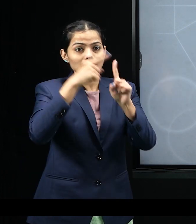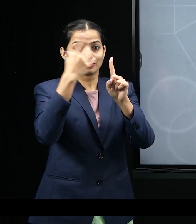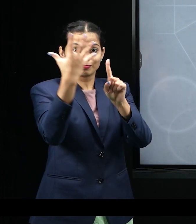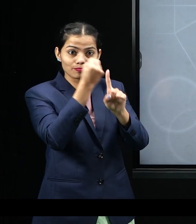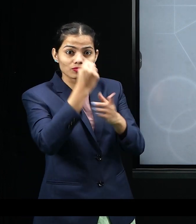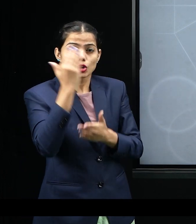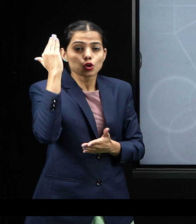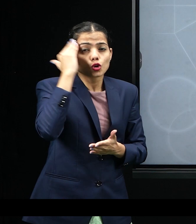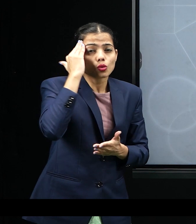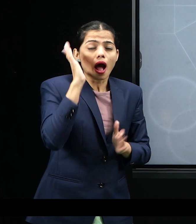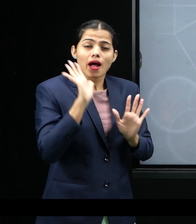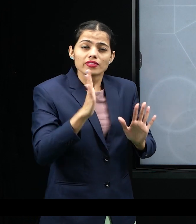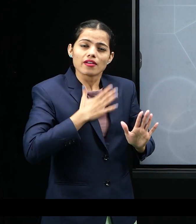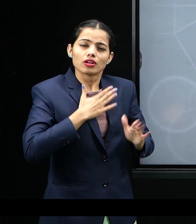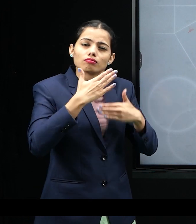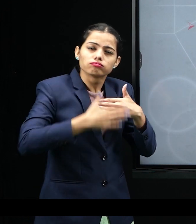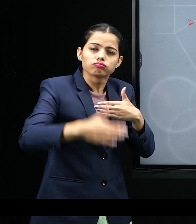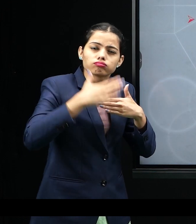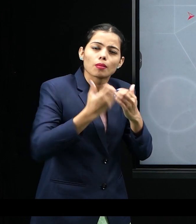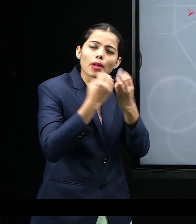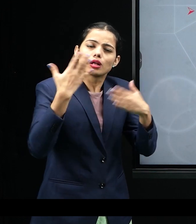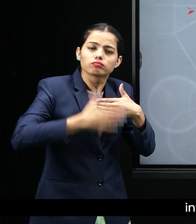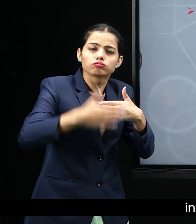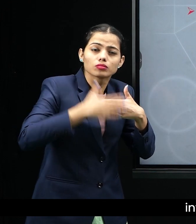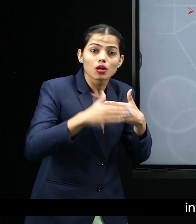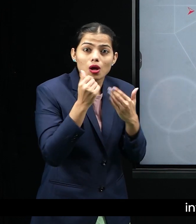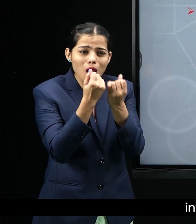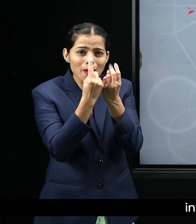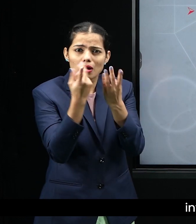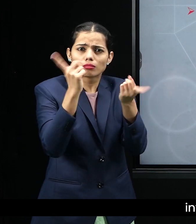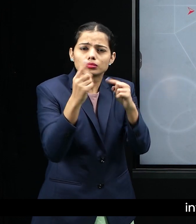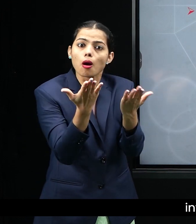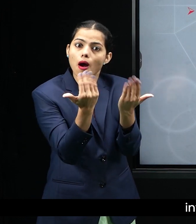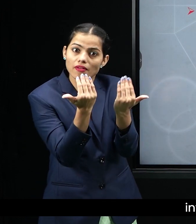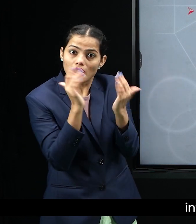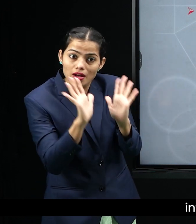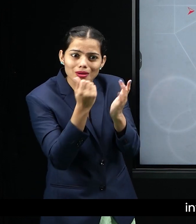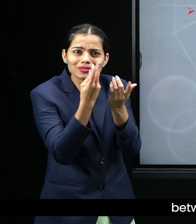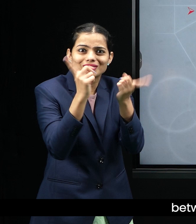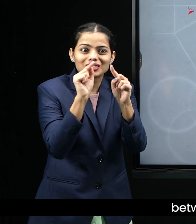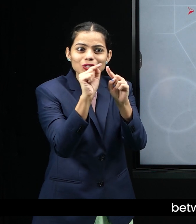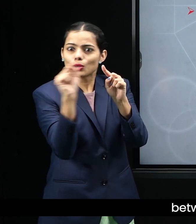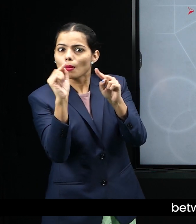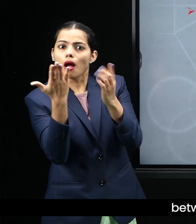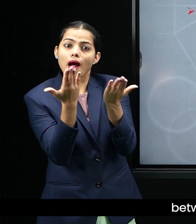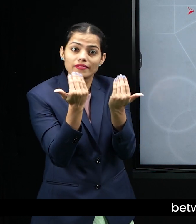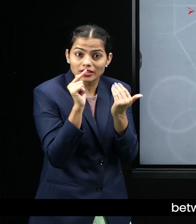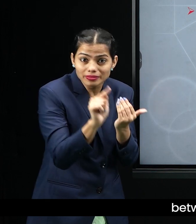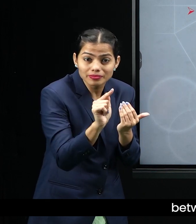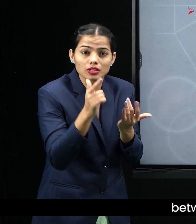Learning outcomes. To know that there exist infinitely many rational numbers between two given rational